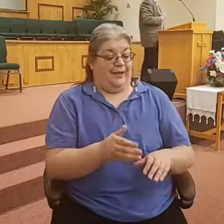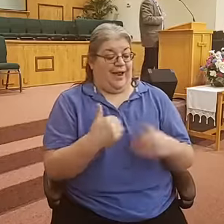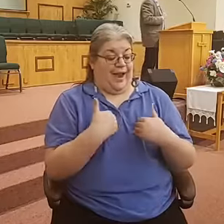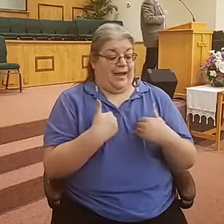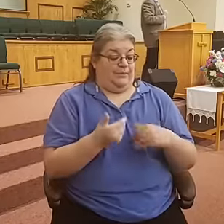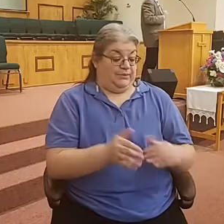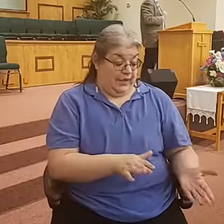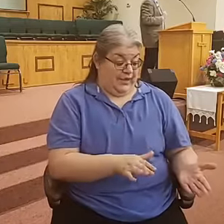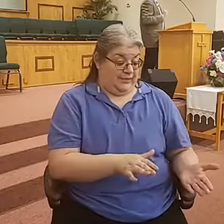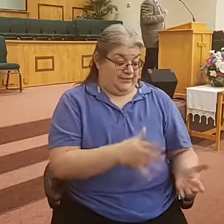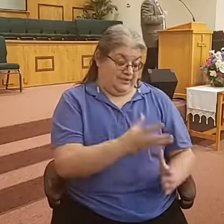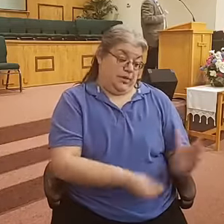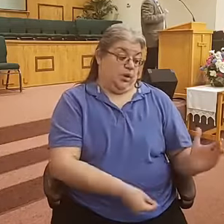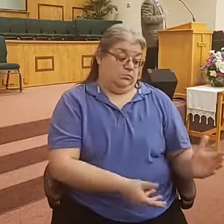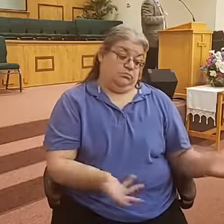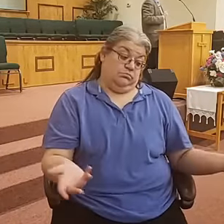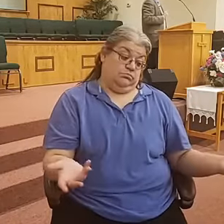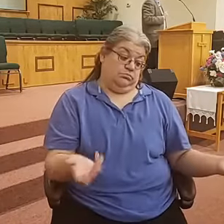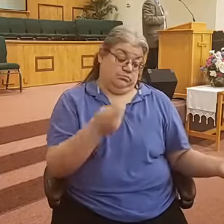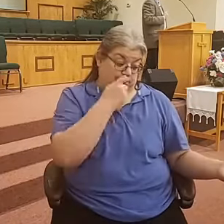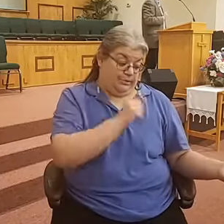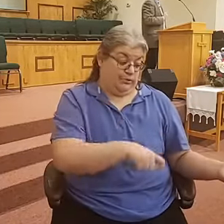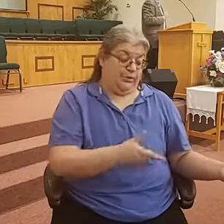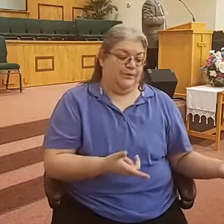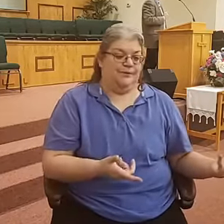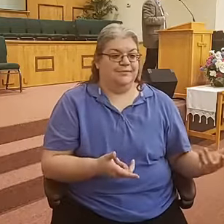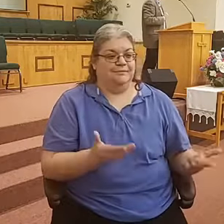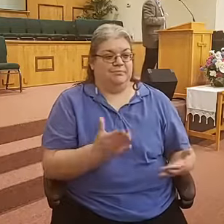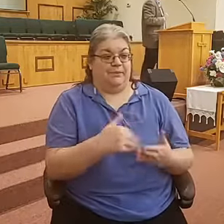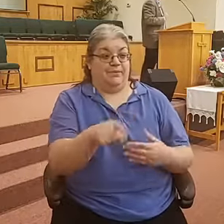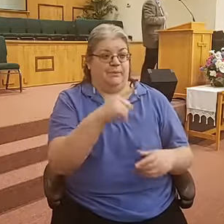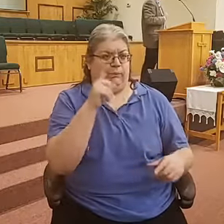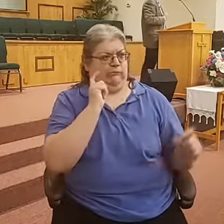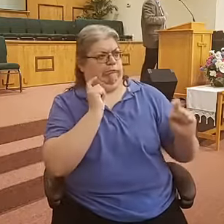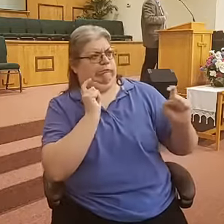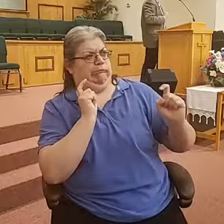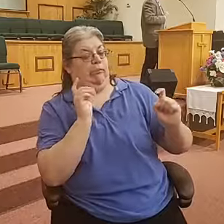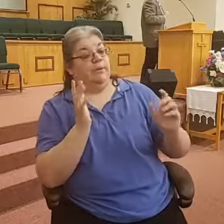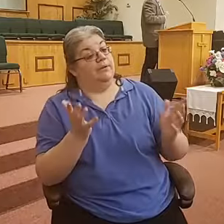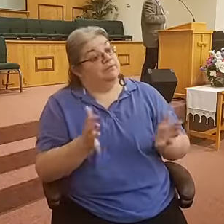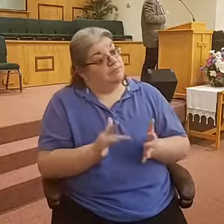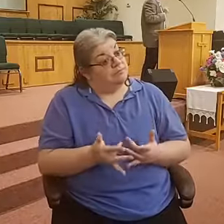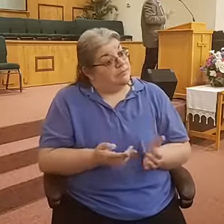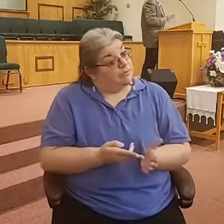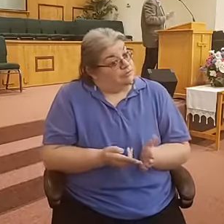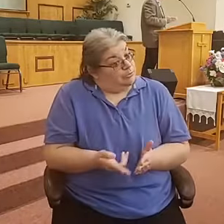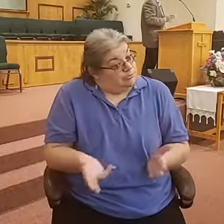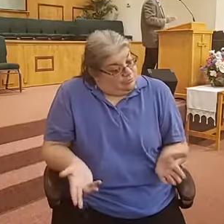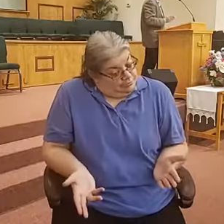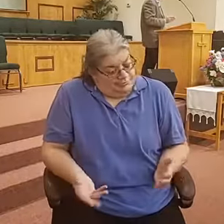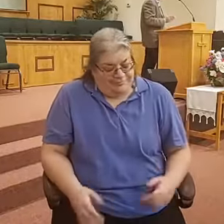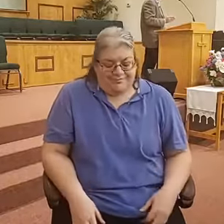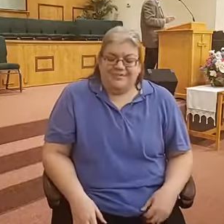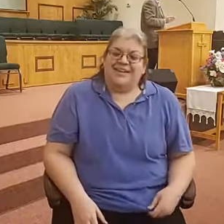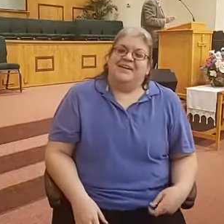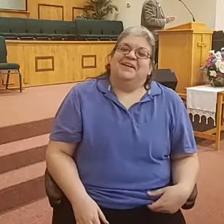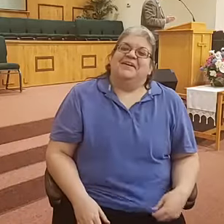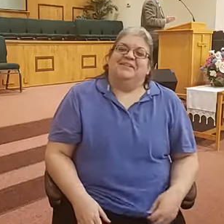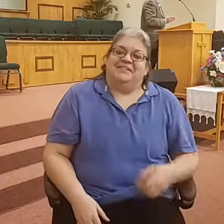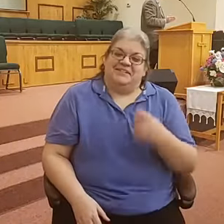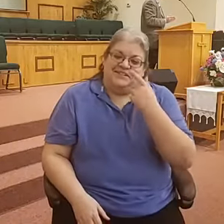I'm sure that's going to raise some eyebrows, but that's the Bible truth. The reality is this.